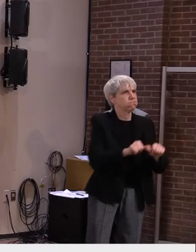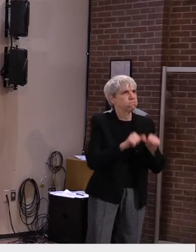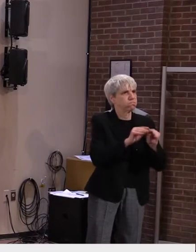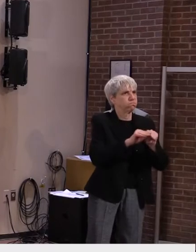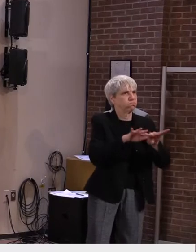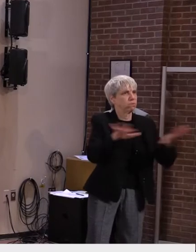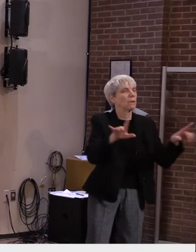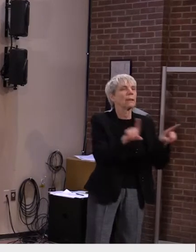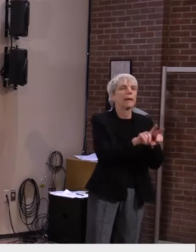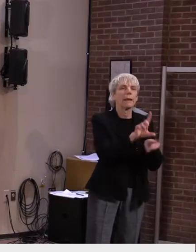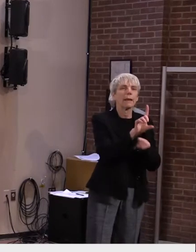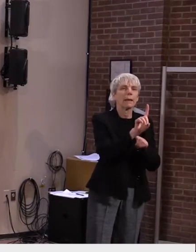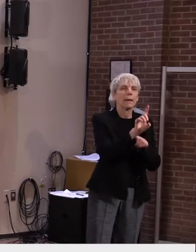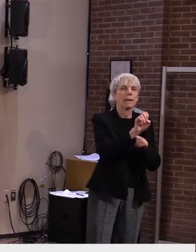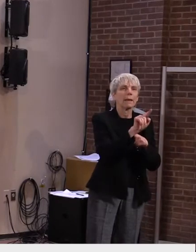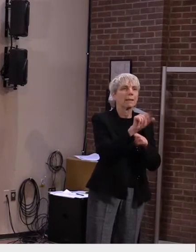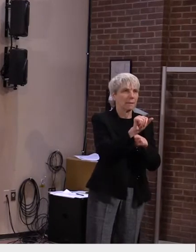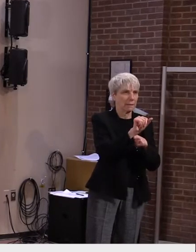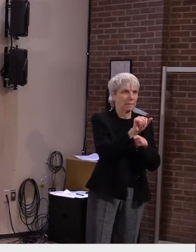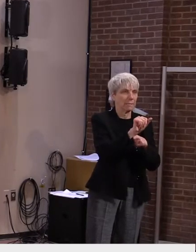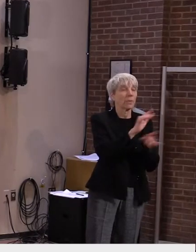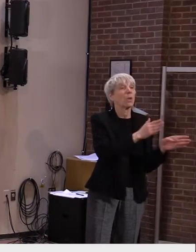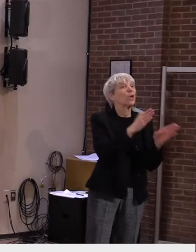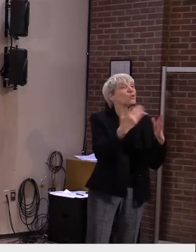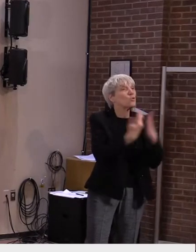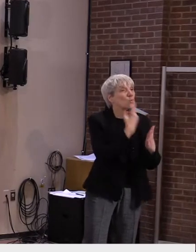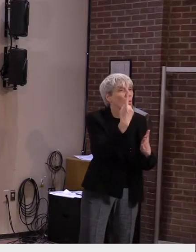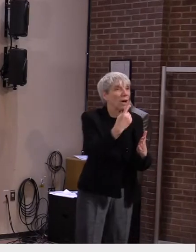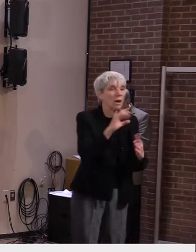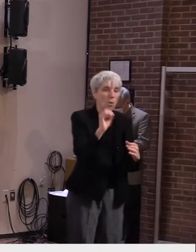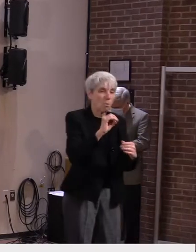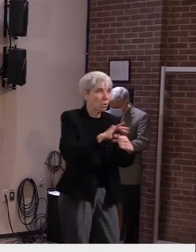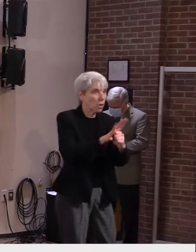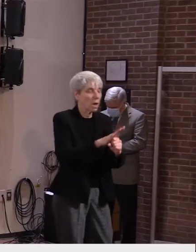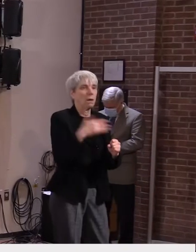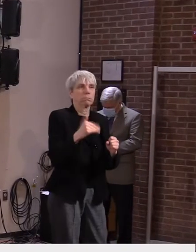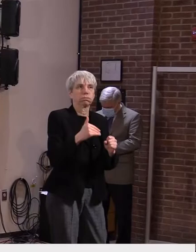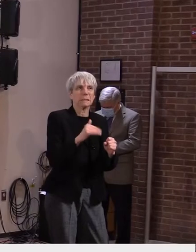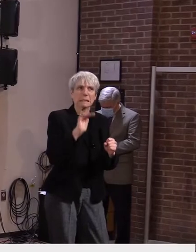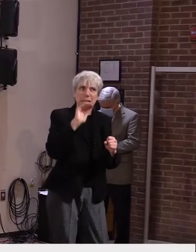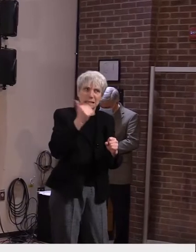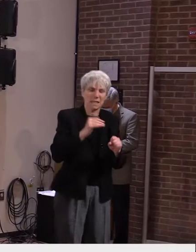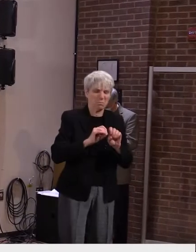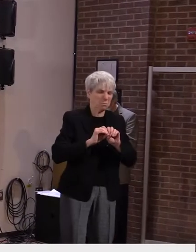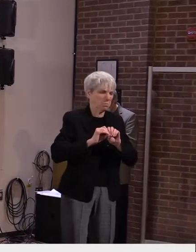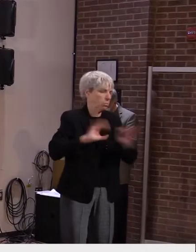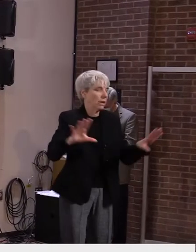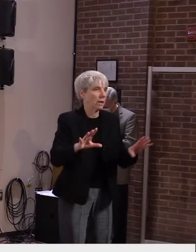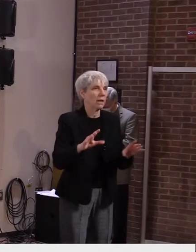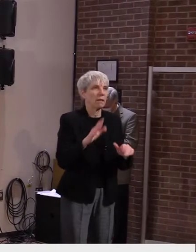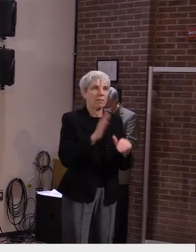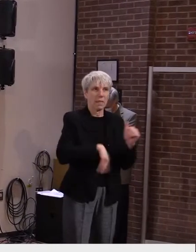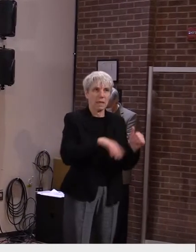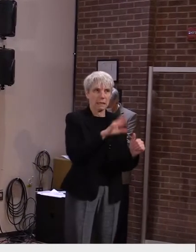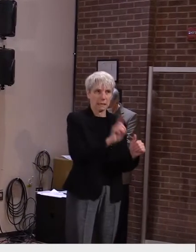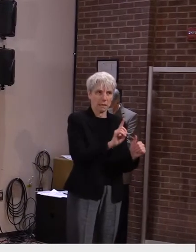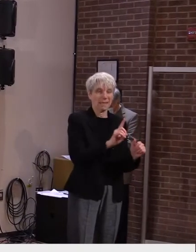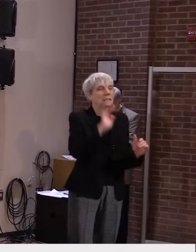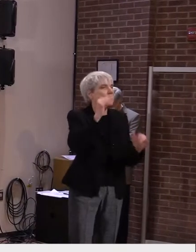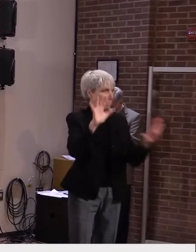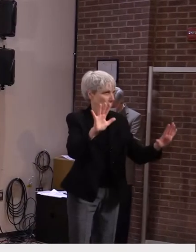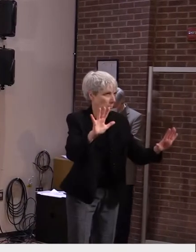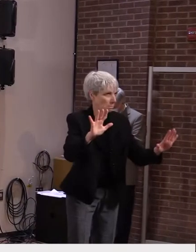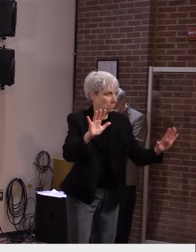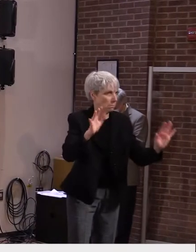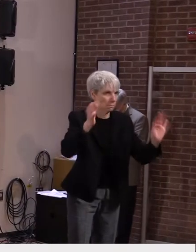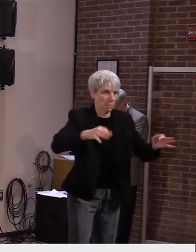are concerning, namely that it appears to be more infectious, though that's still being determined, and it's already